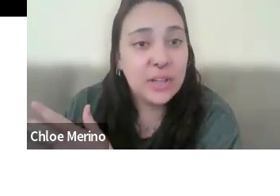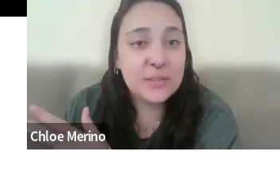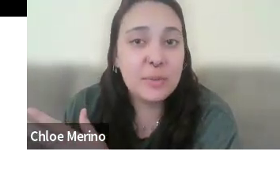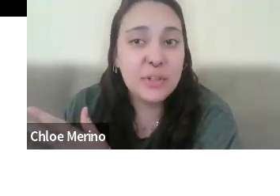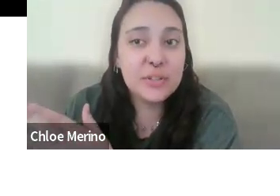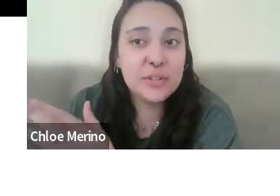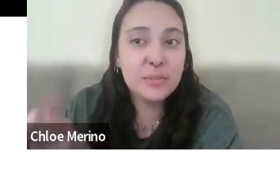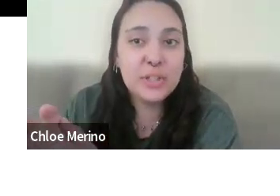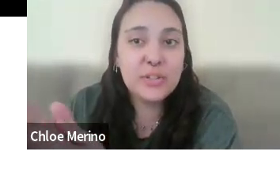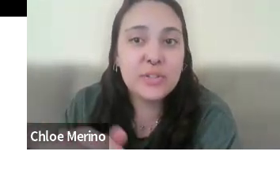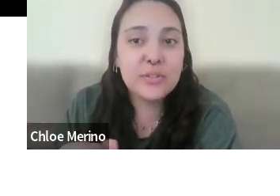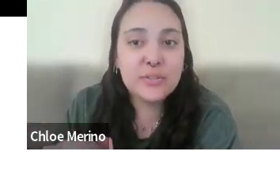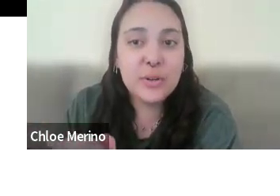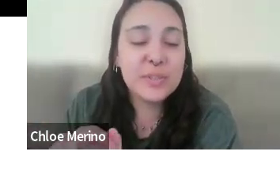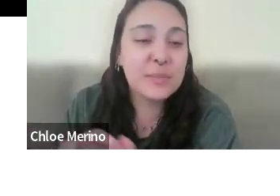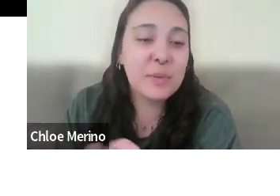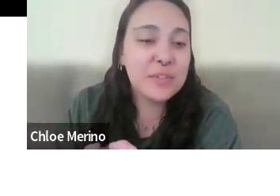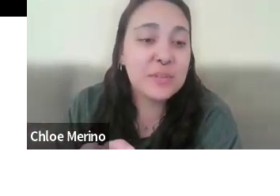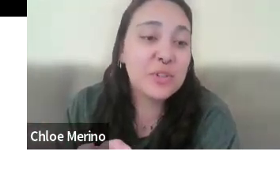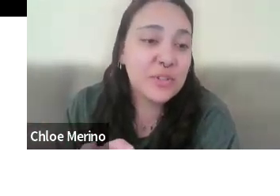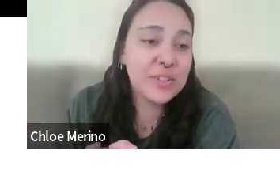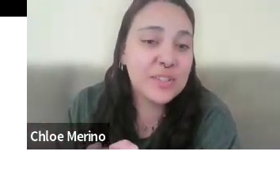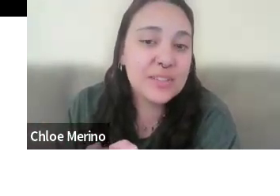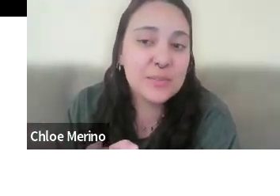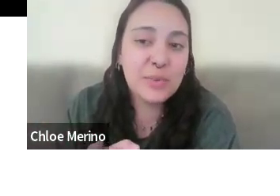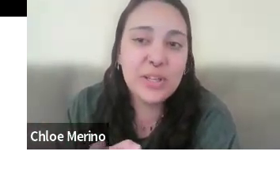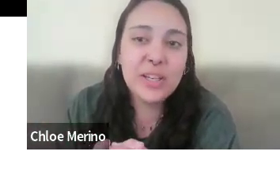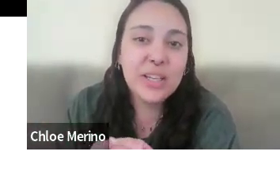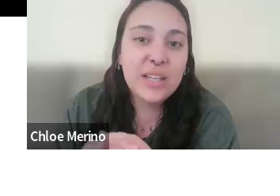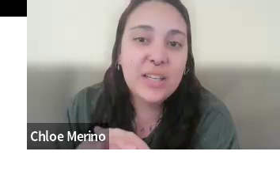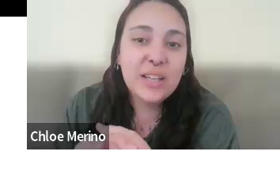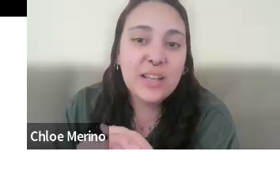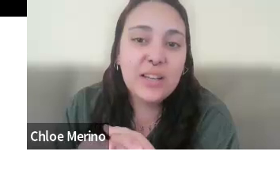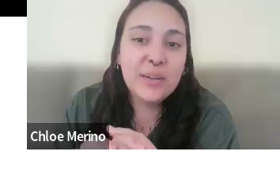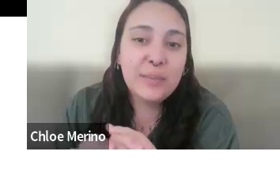true blood class members, which opens them up to some more services. But